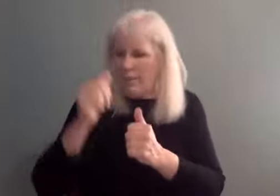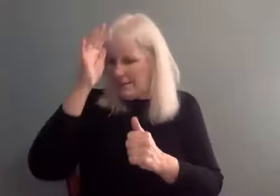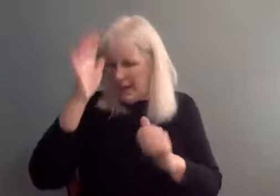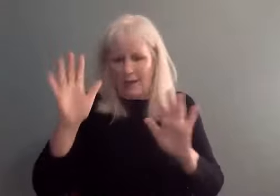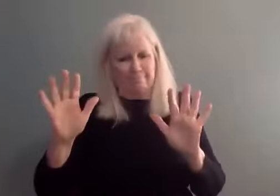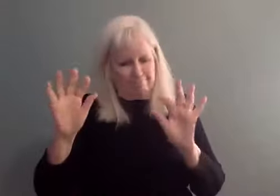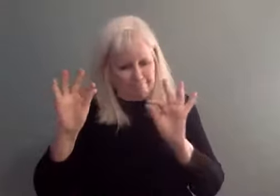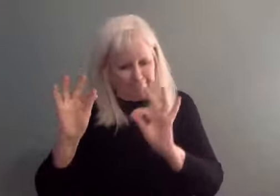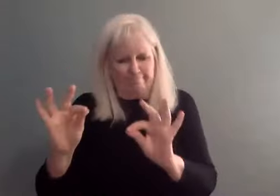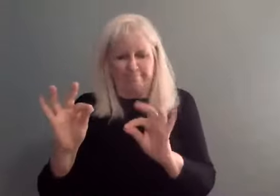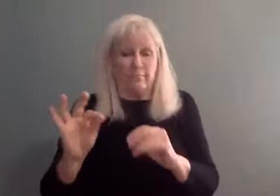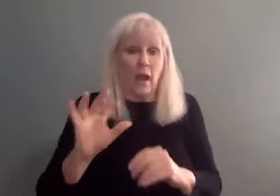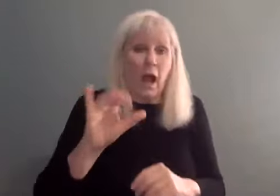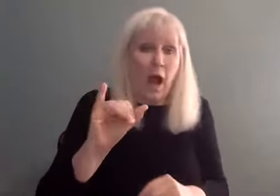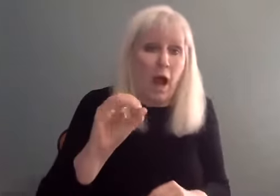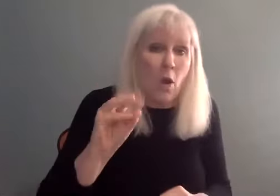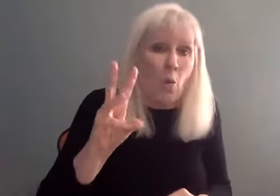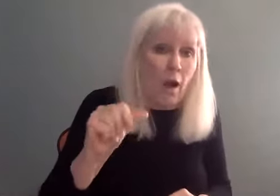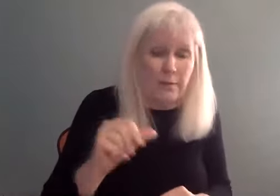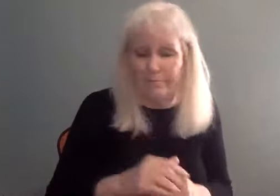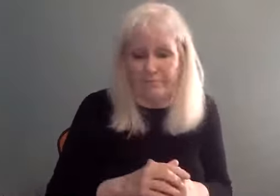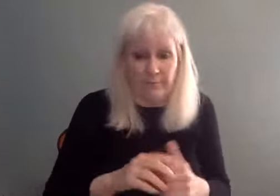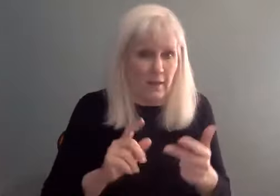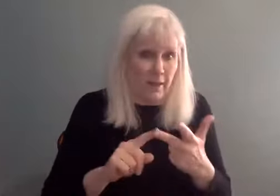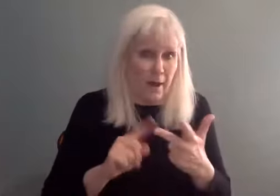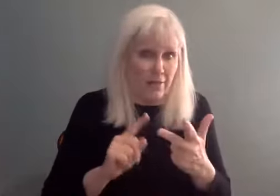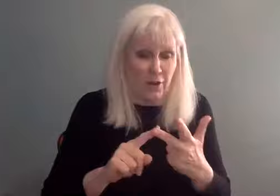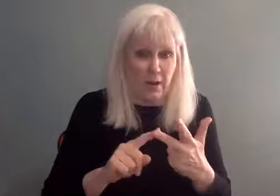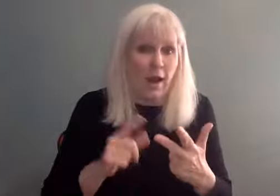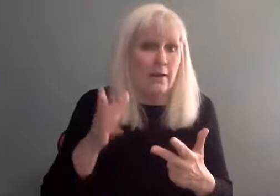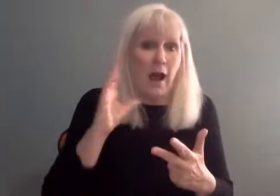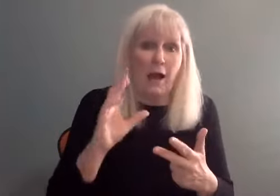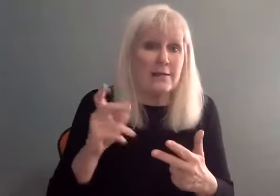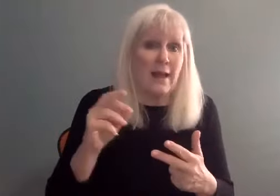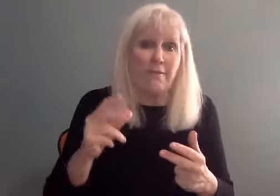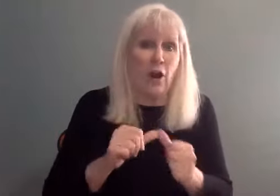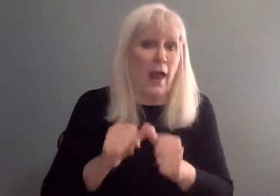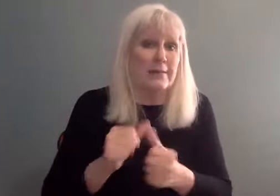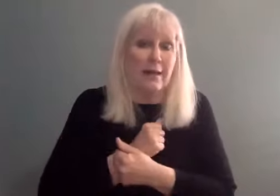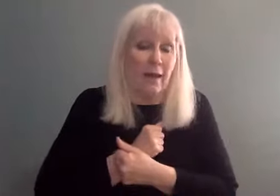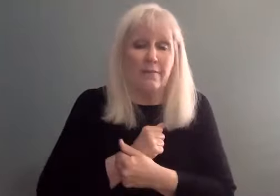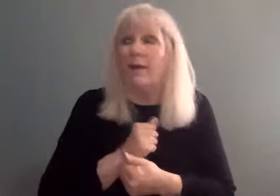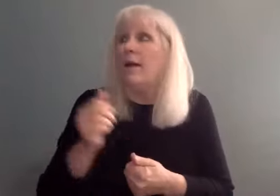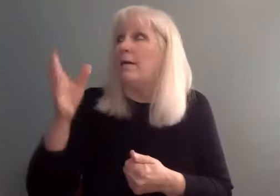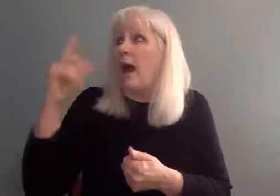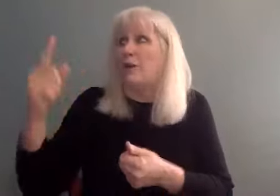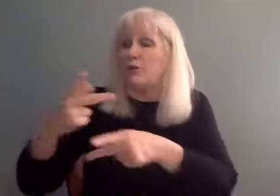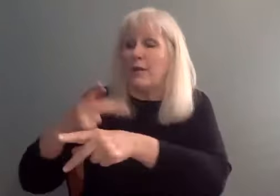think, Iowa was, my God is everlasting love, and Iowa, I made peace with Iowa. I just made peace with it. My family's now